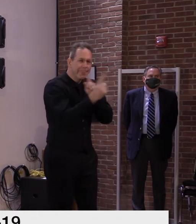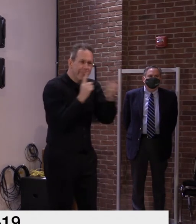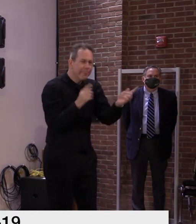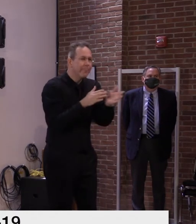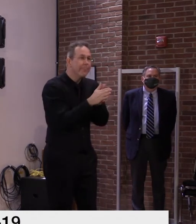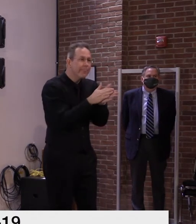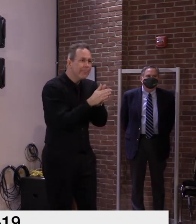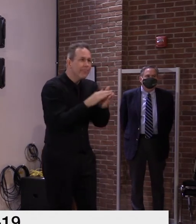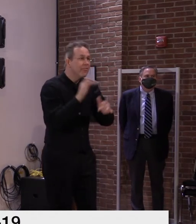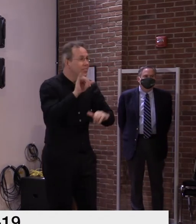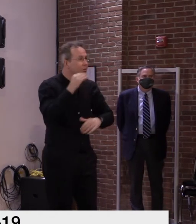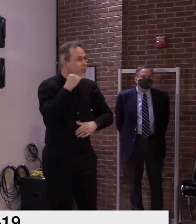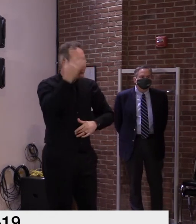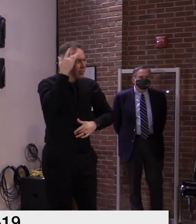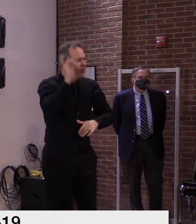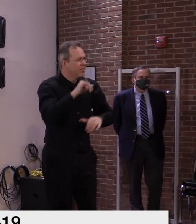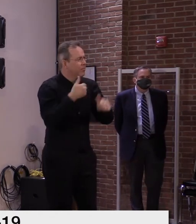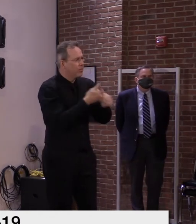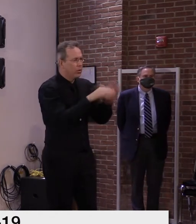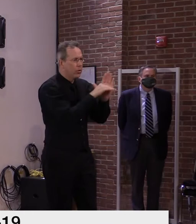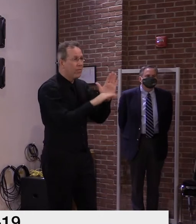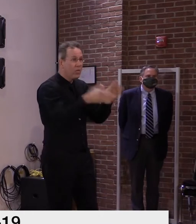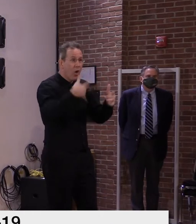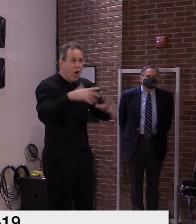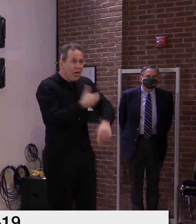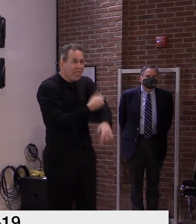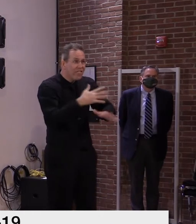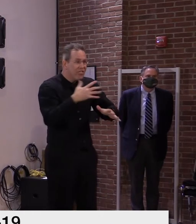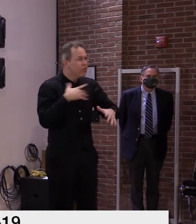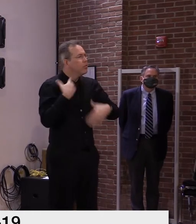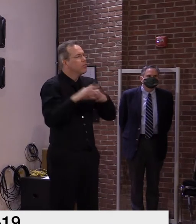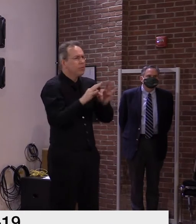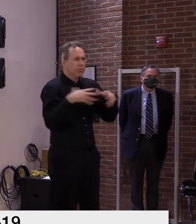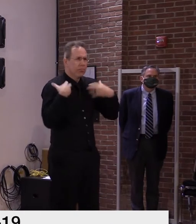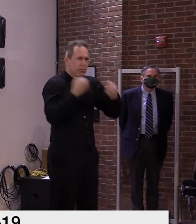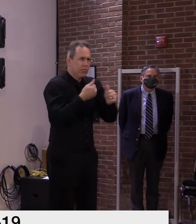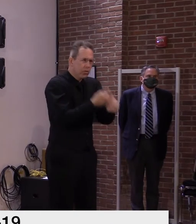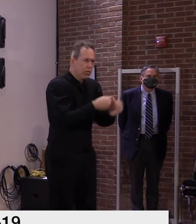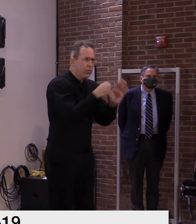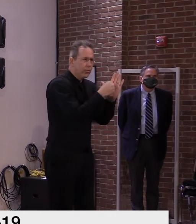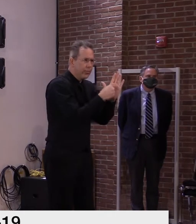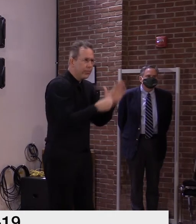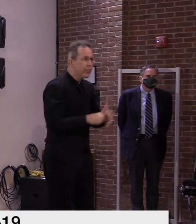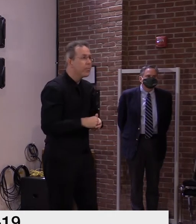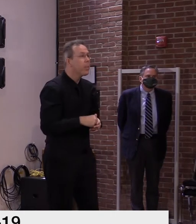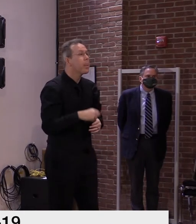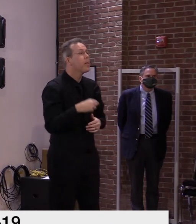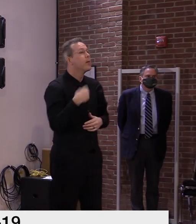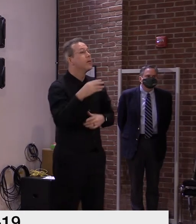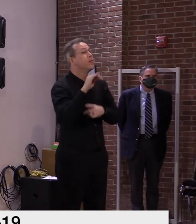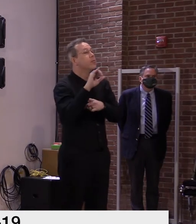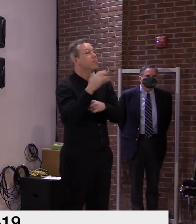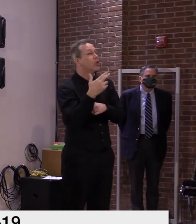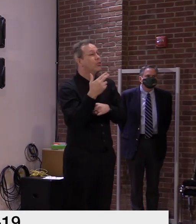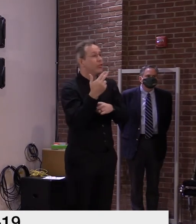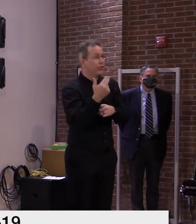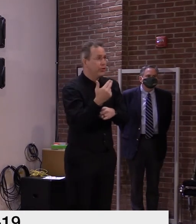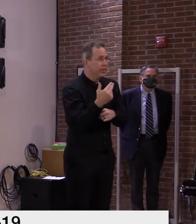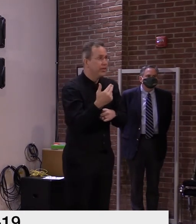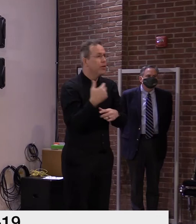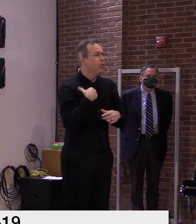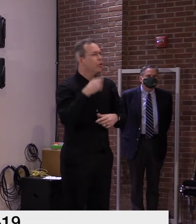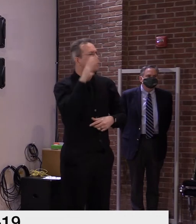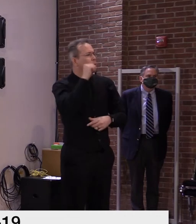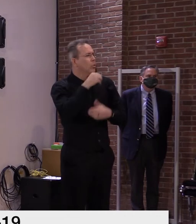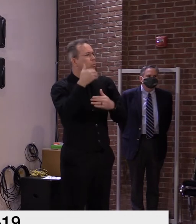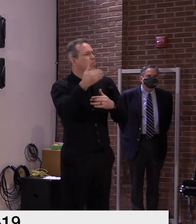March is a month where we're already seeing some states in the country saying, we've won this battle, we can ease